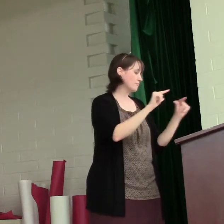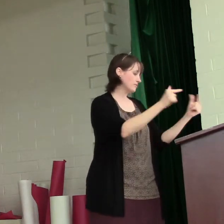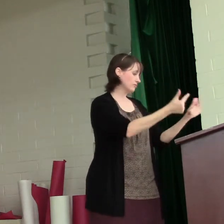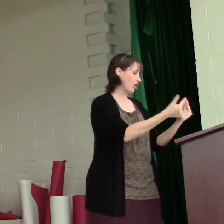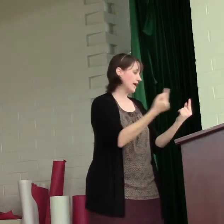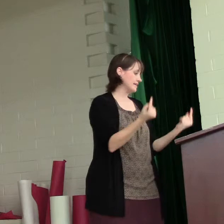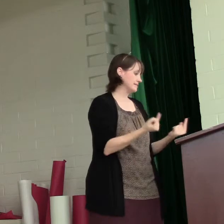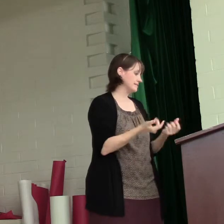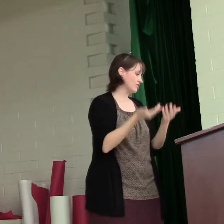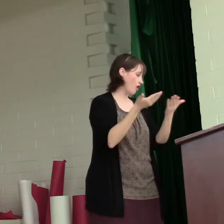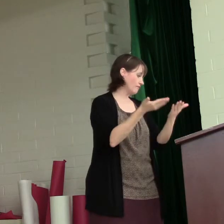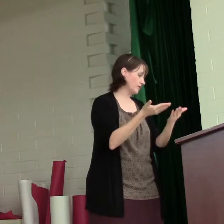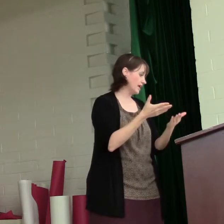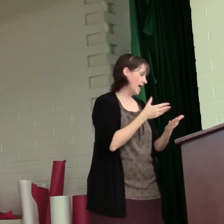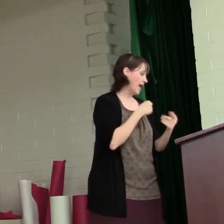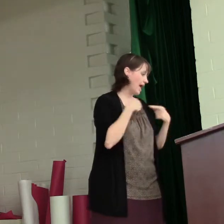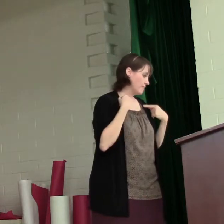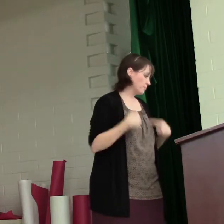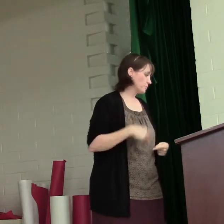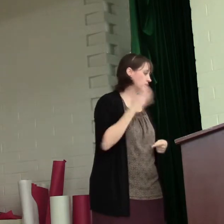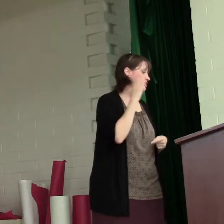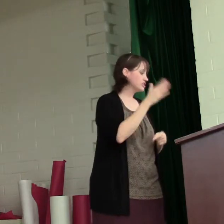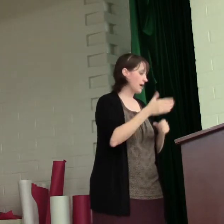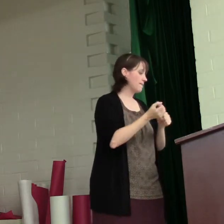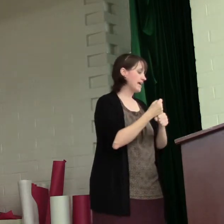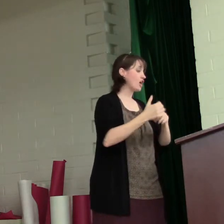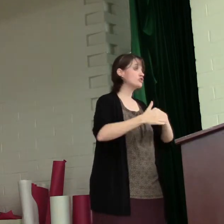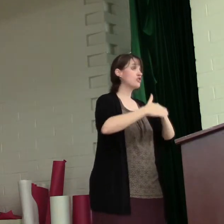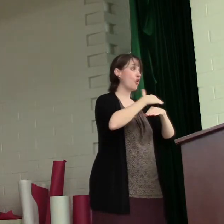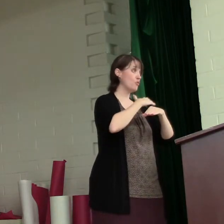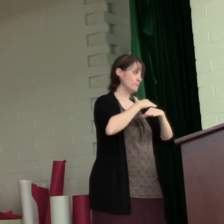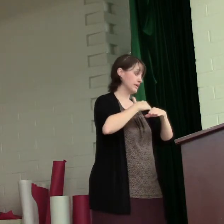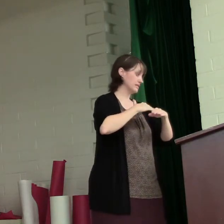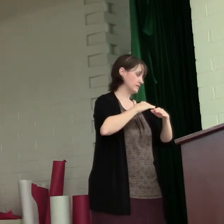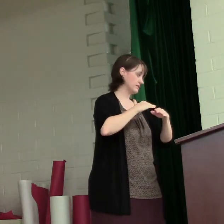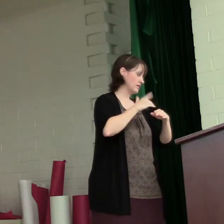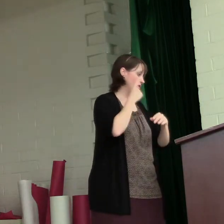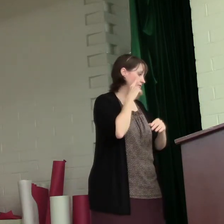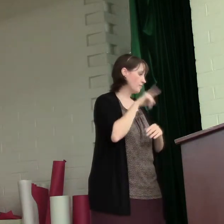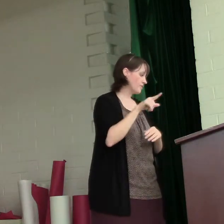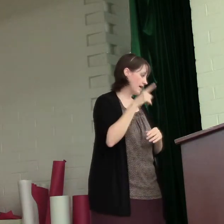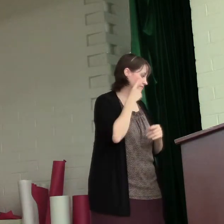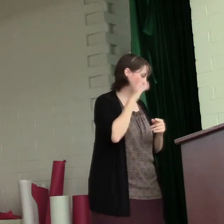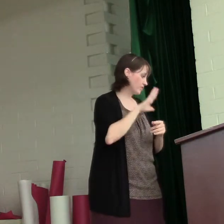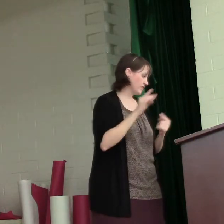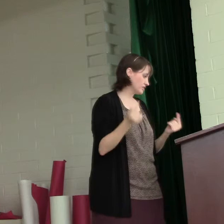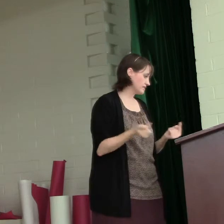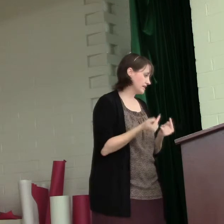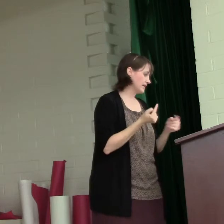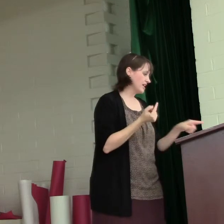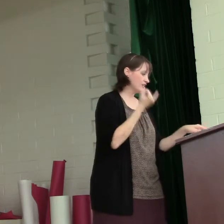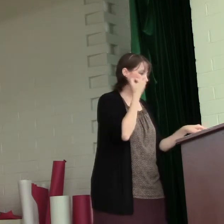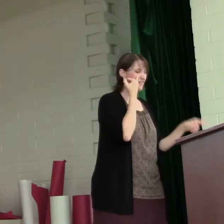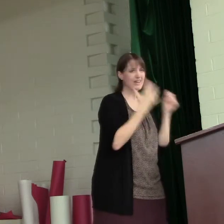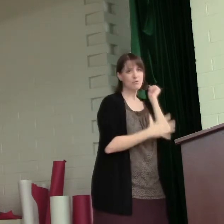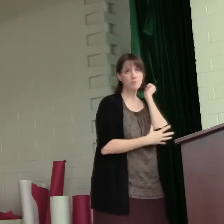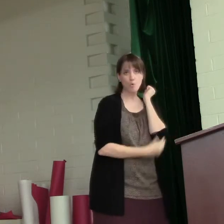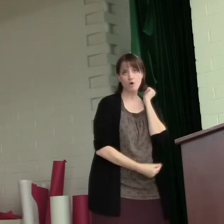the flock as a sin offering, and the priest shall make atonement for them for their sin. You know, if they were poor,